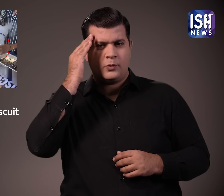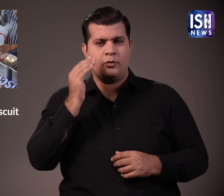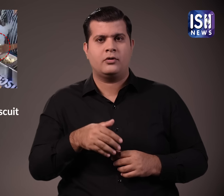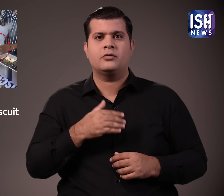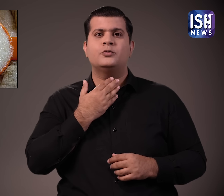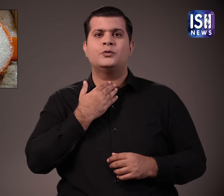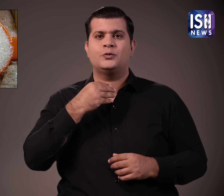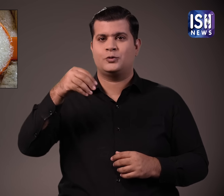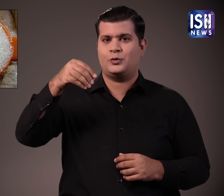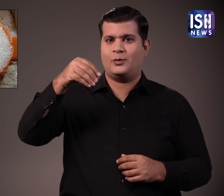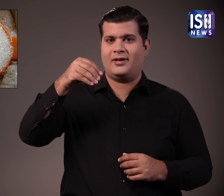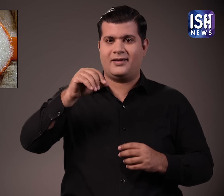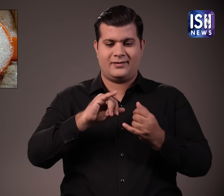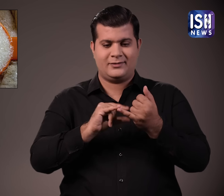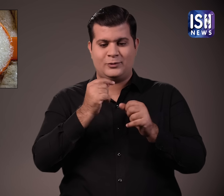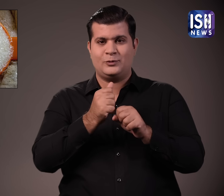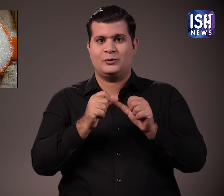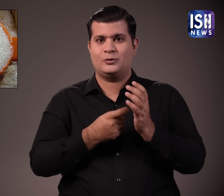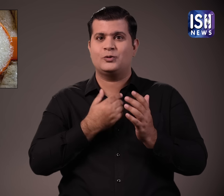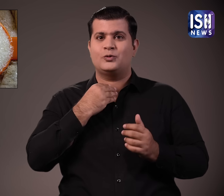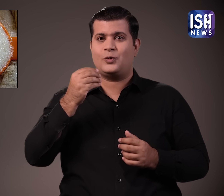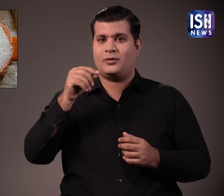you all are aware that sugar is an original sweetener.